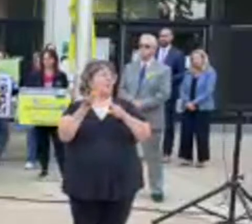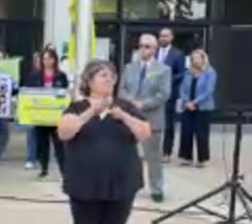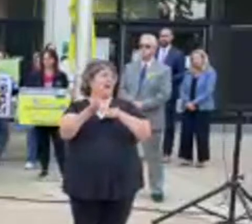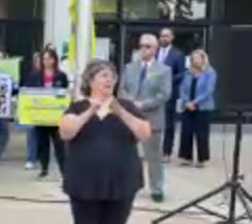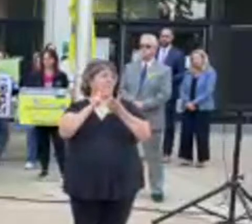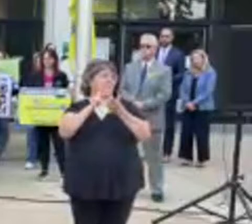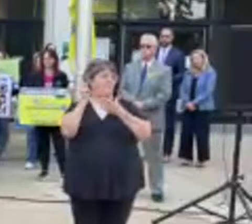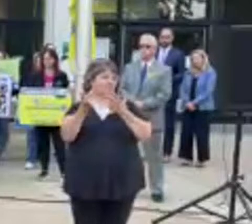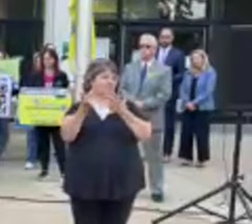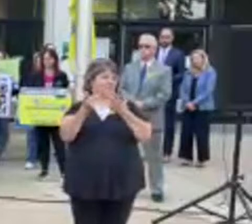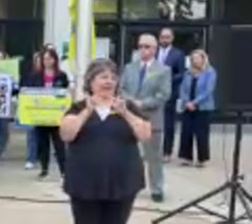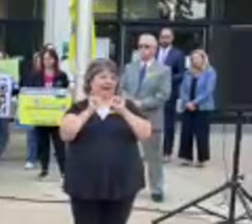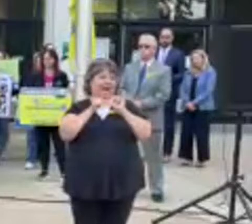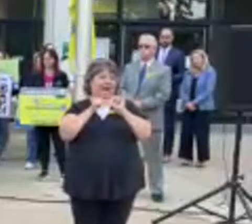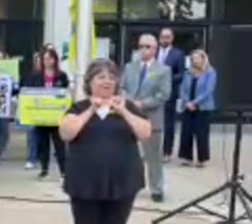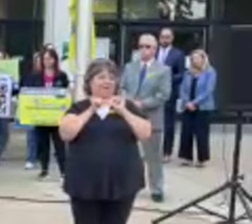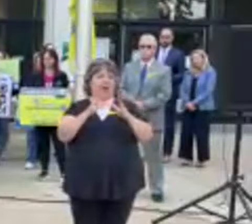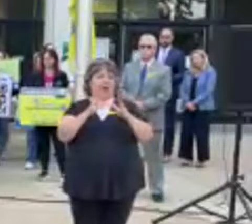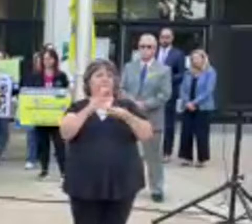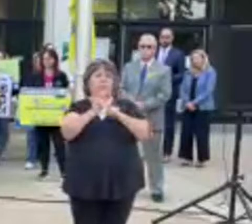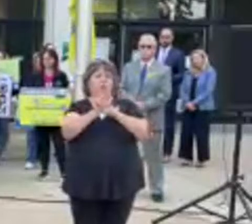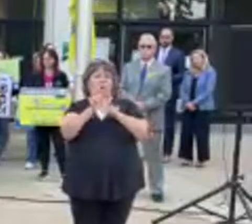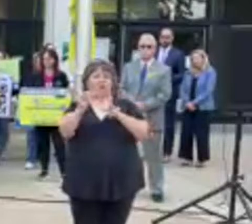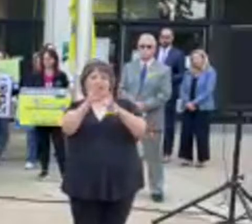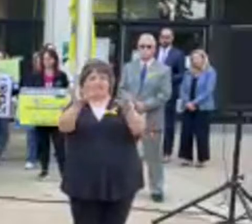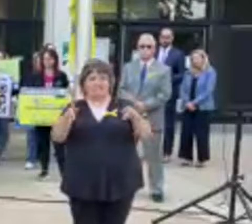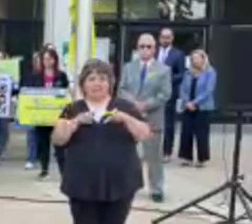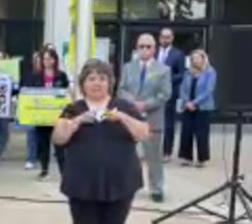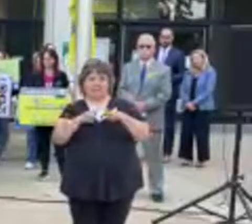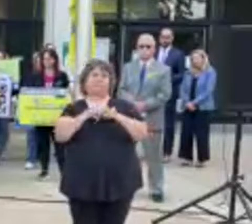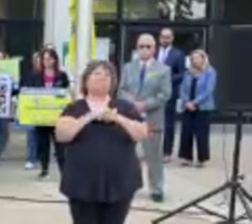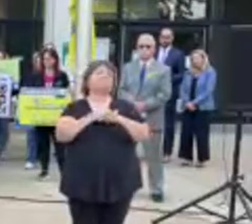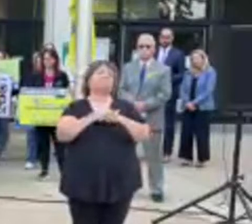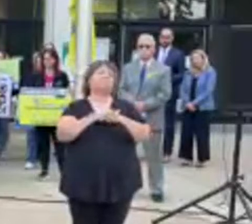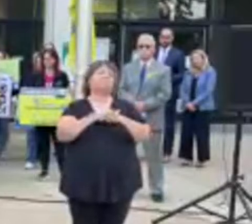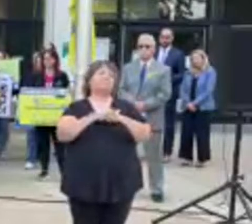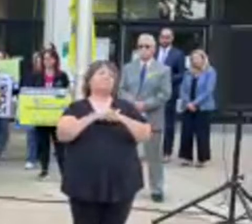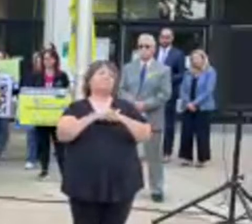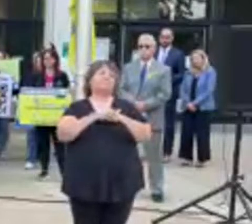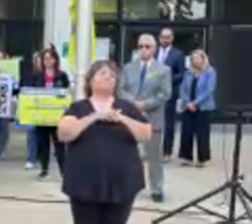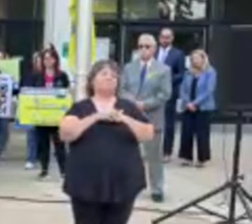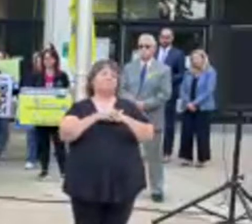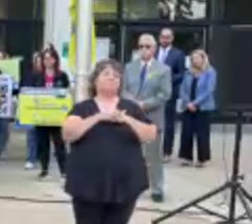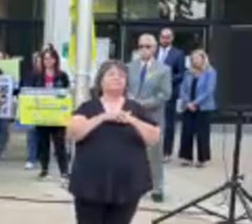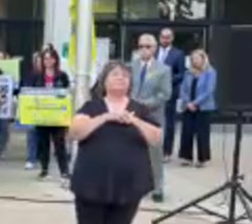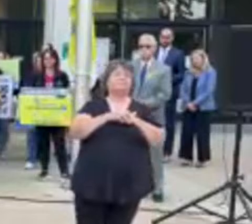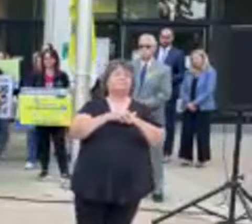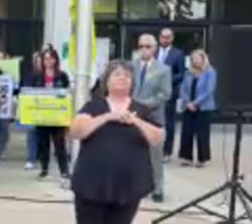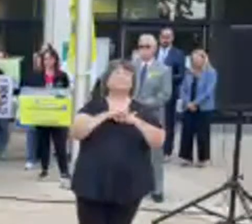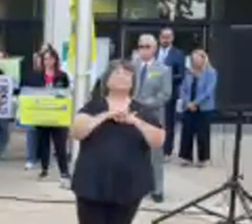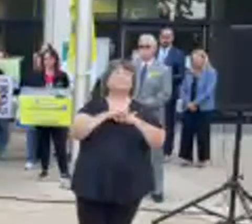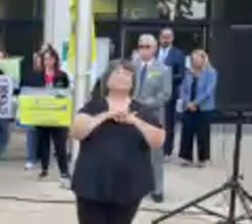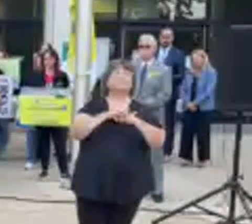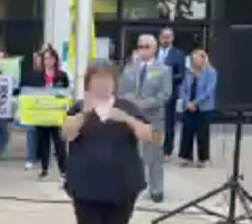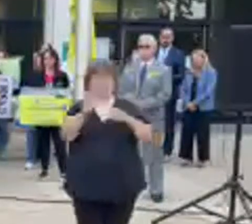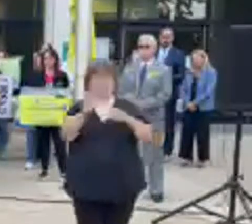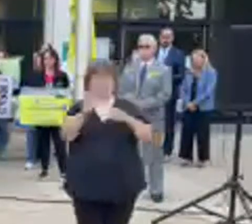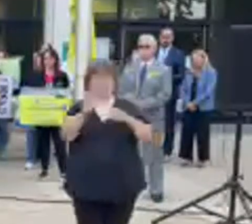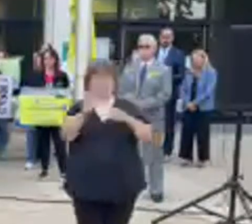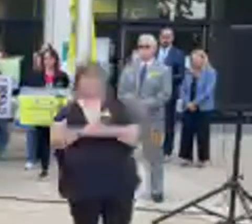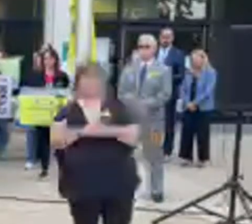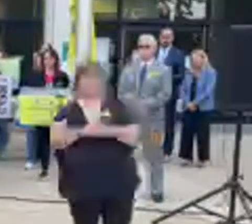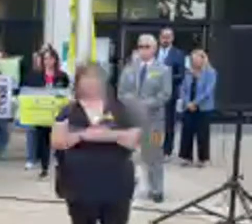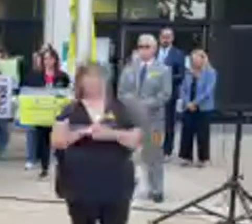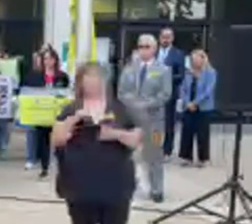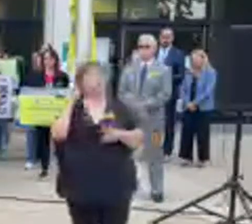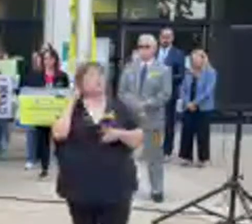major project as engineer and producer in that space. So within the song,